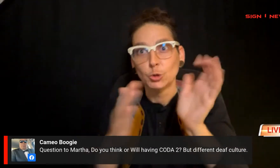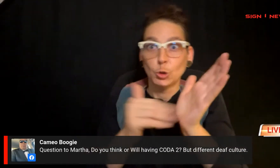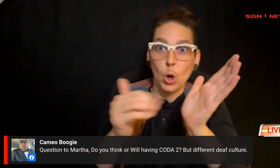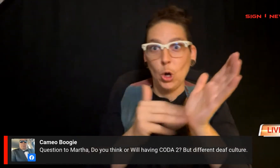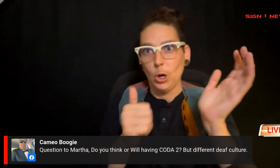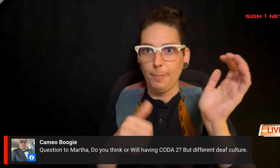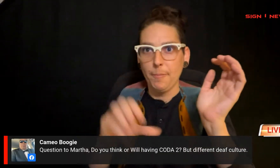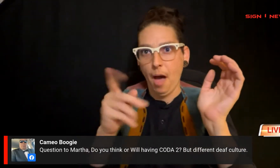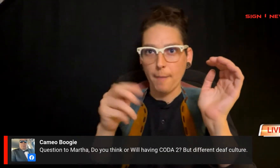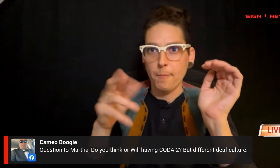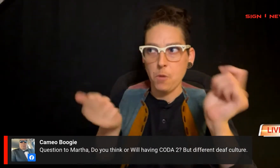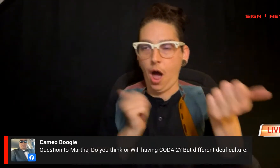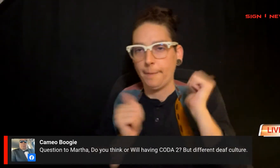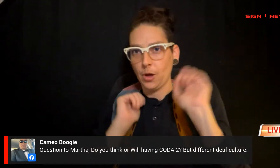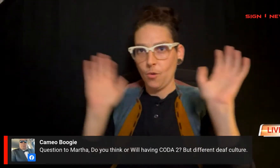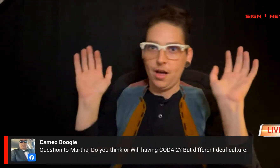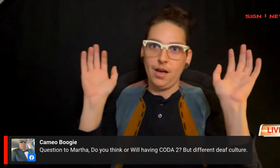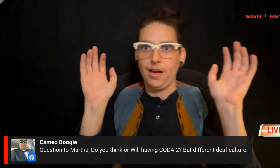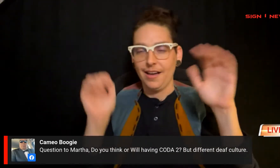I'm not a big fan of soap operas.